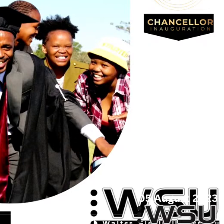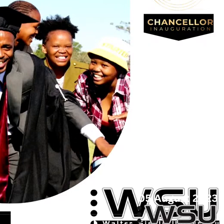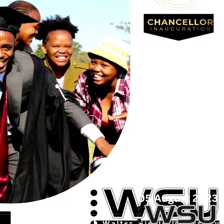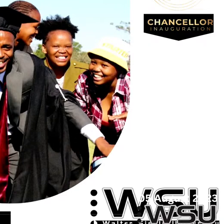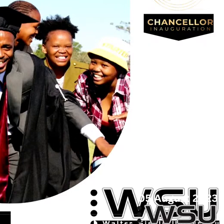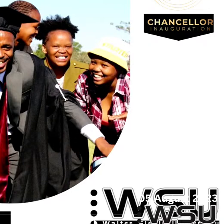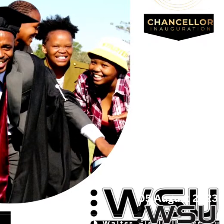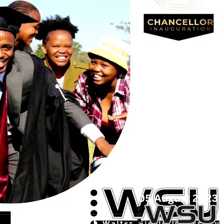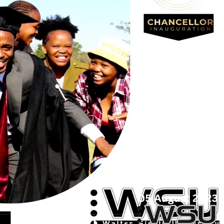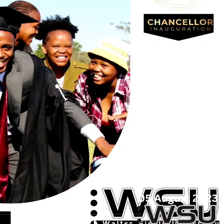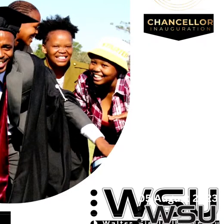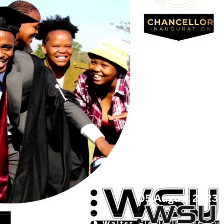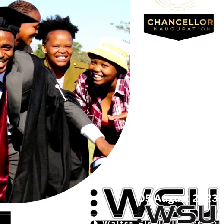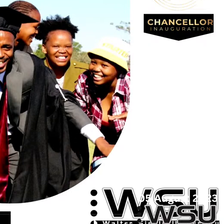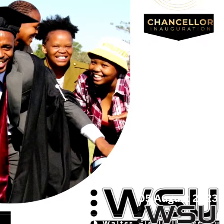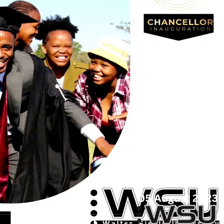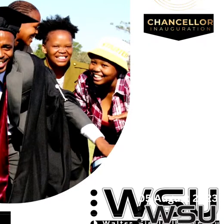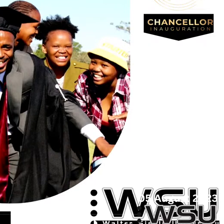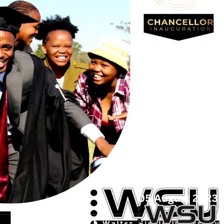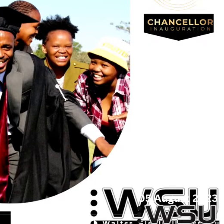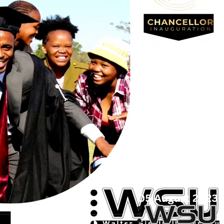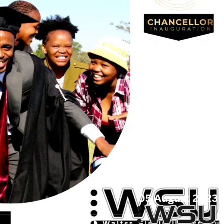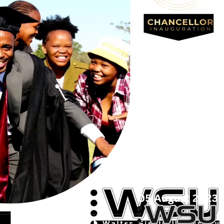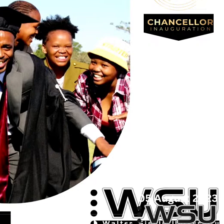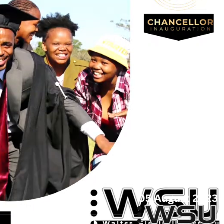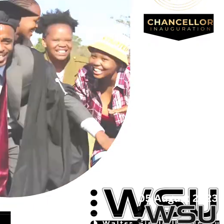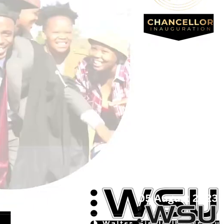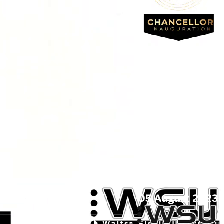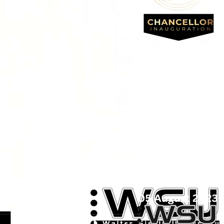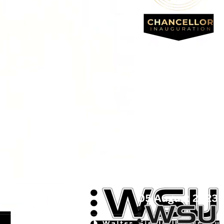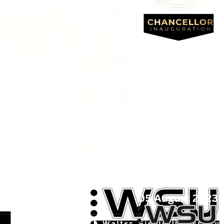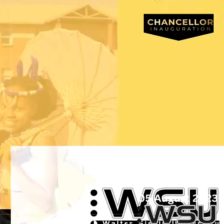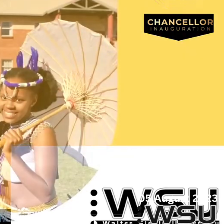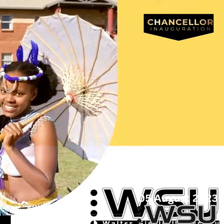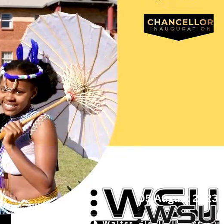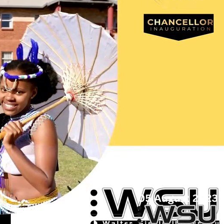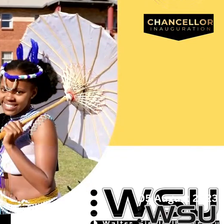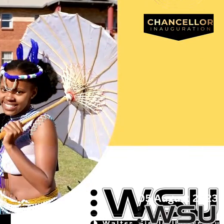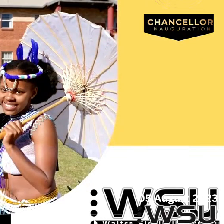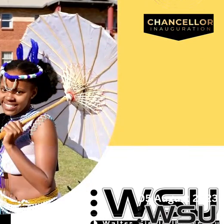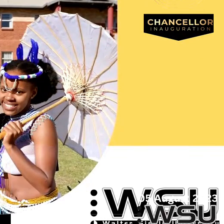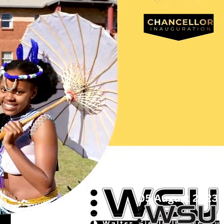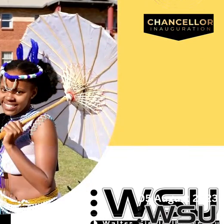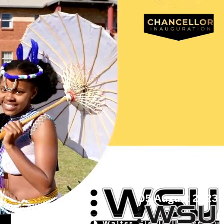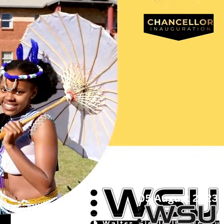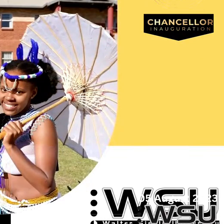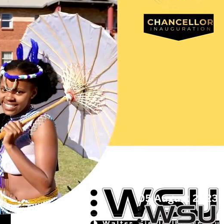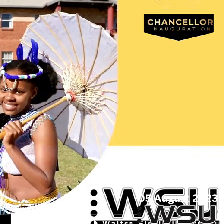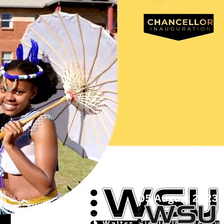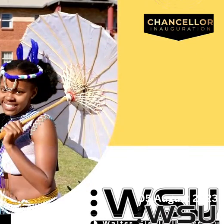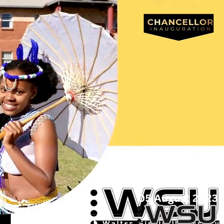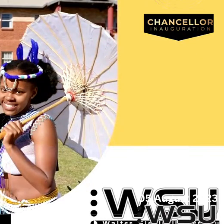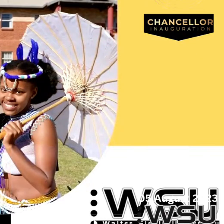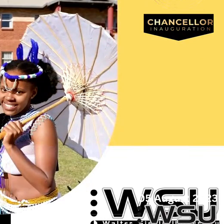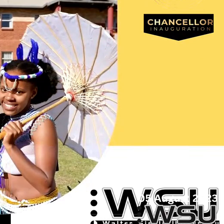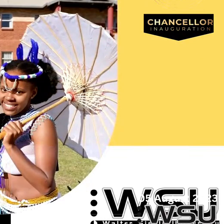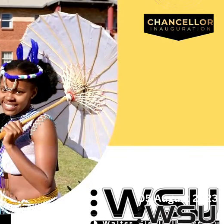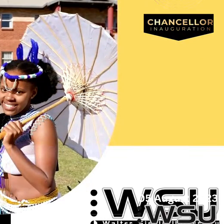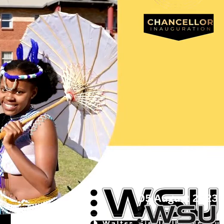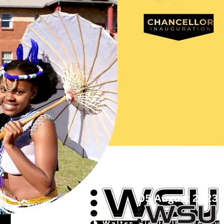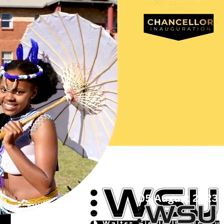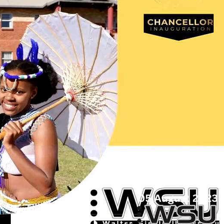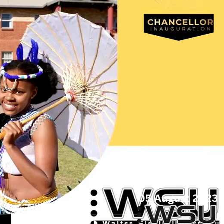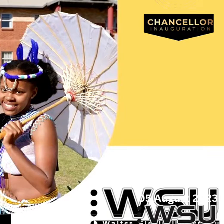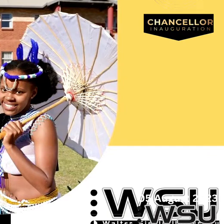and entrepreneurial ways and delivers future-ready graduates. In pursuit of excellence, Walter